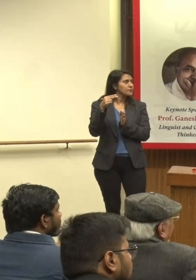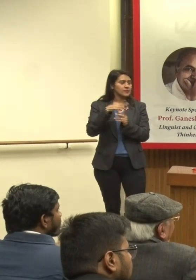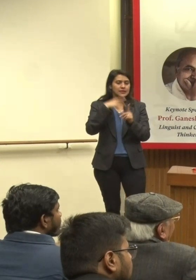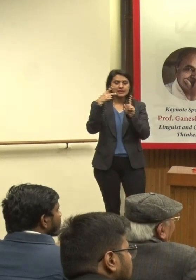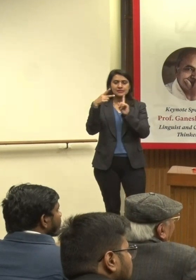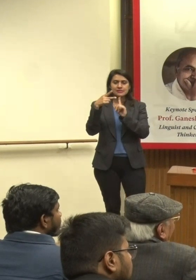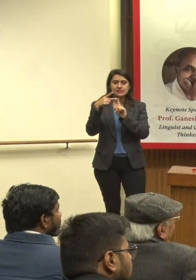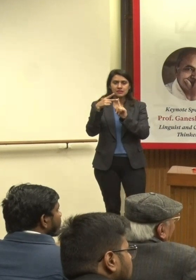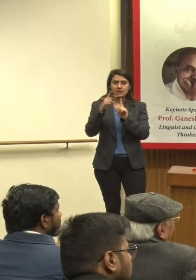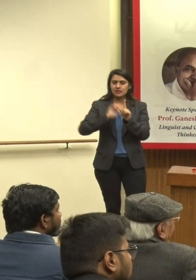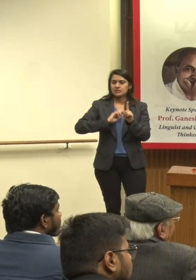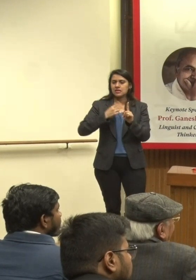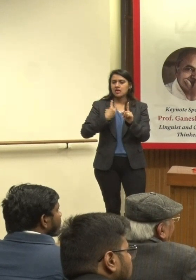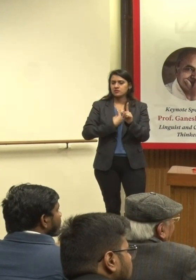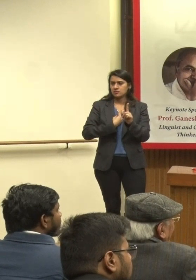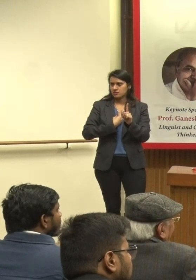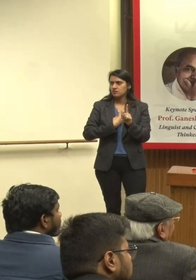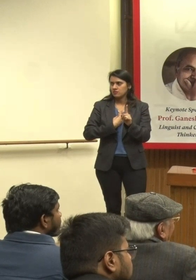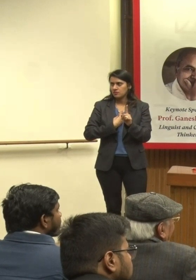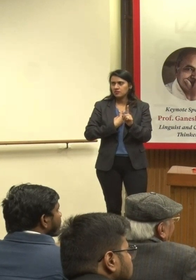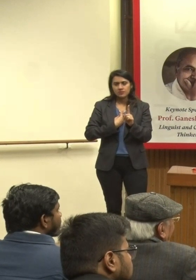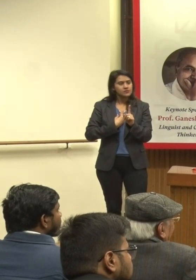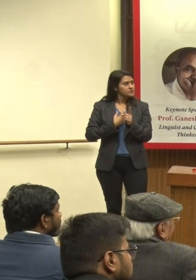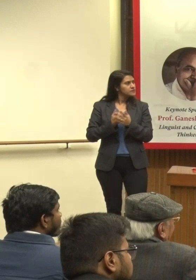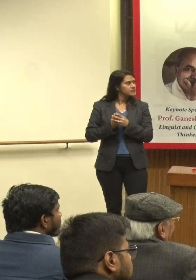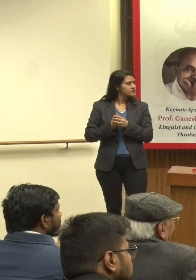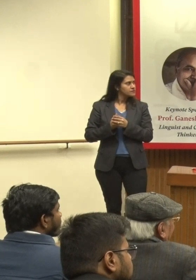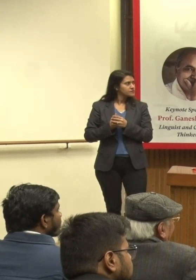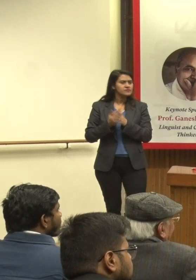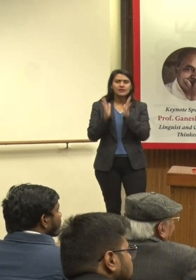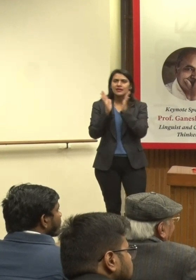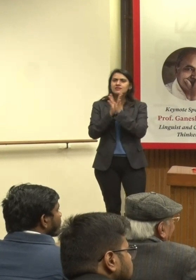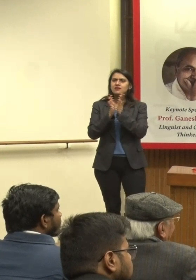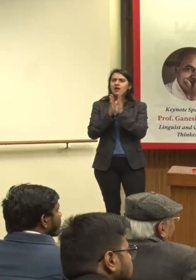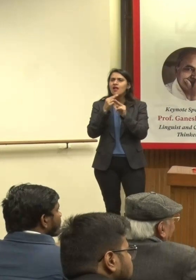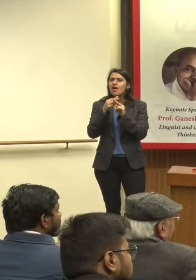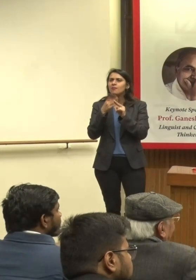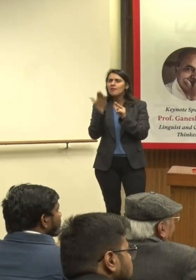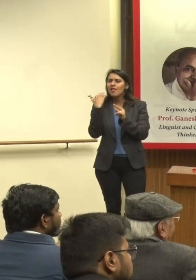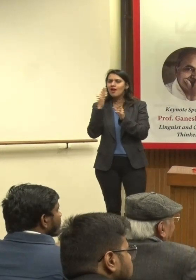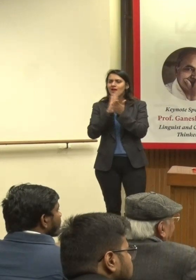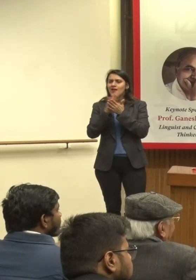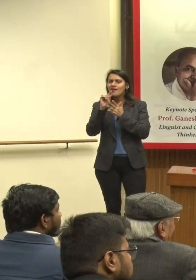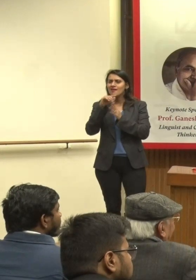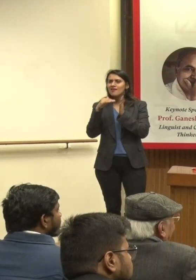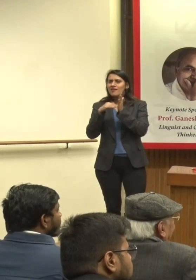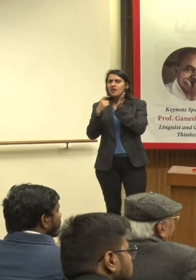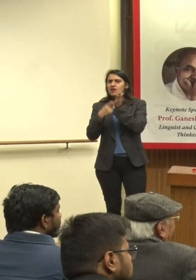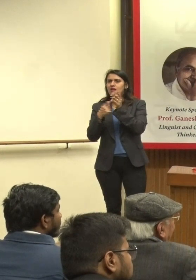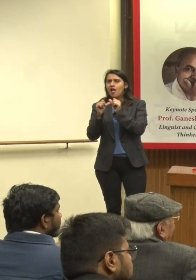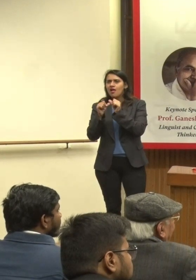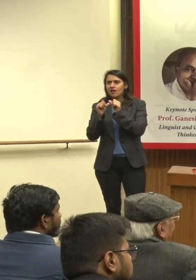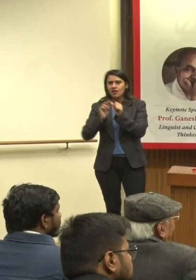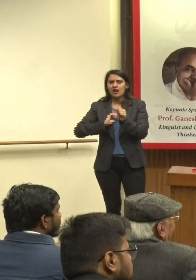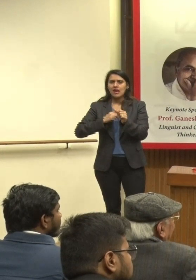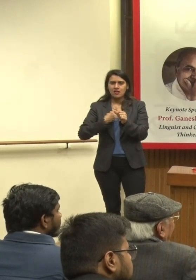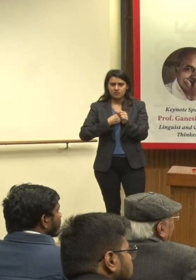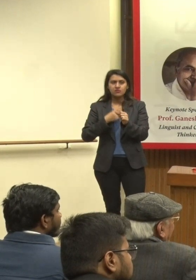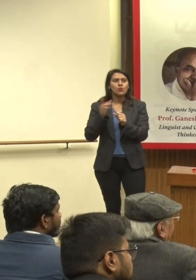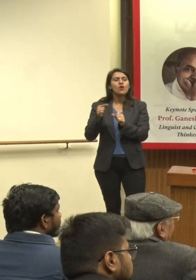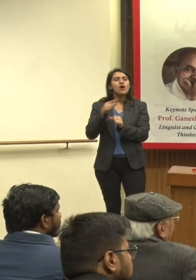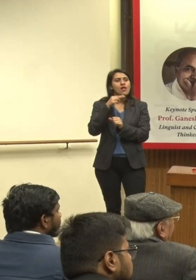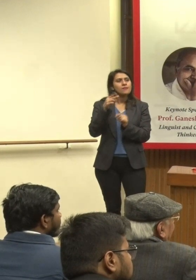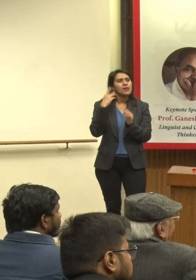second is transgenders, the Hijras. They were also, so many communities were put in